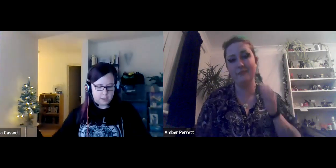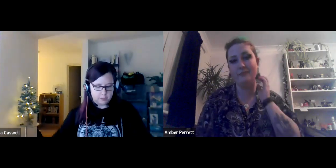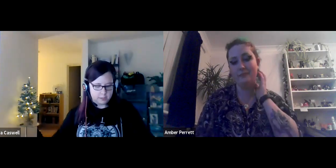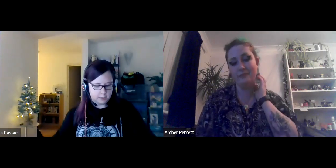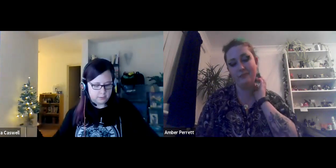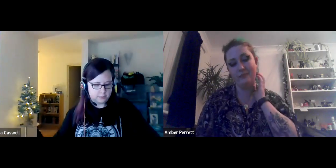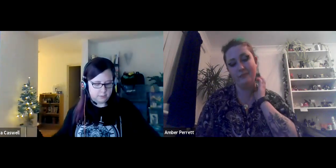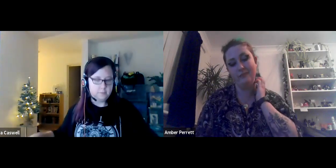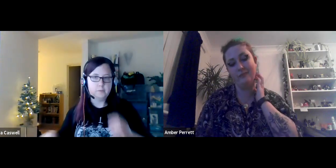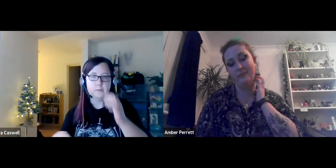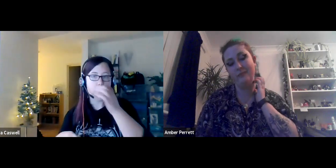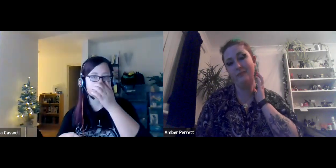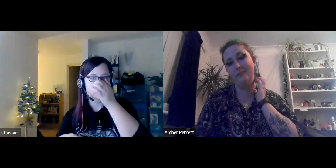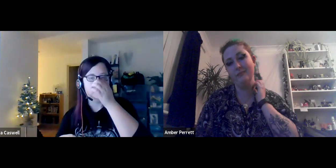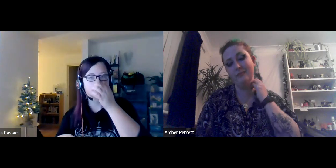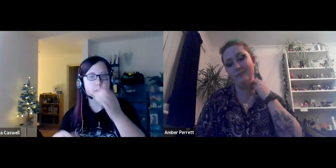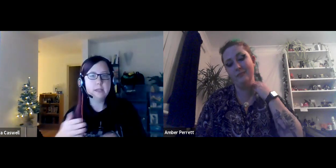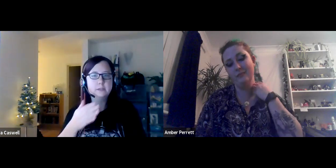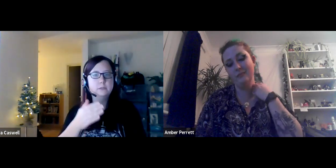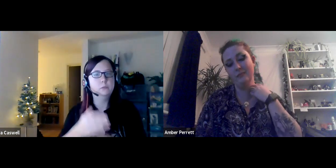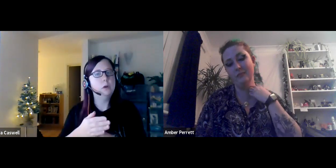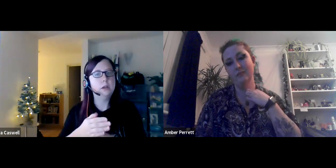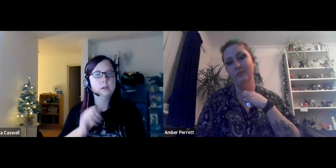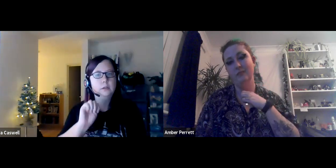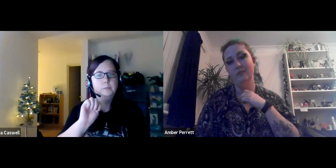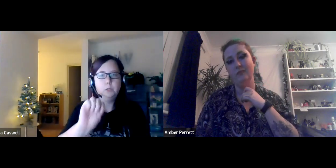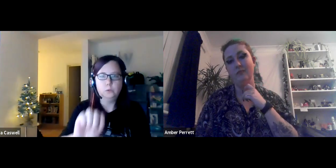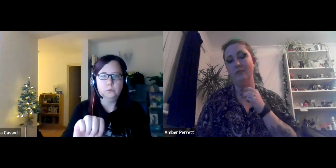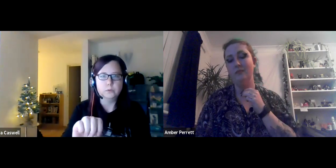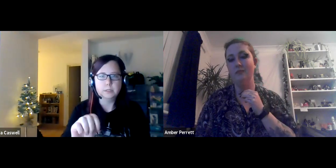And then final one that we've got is work yours